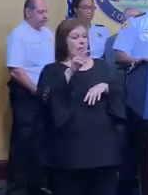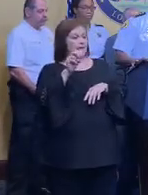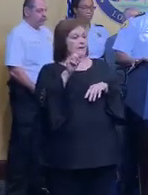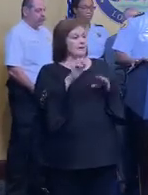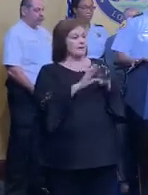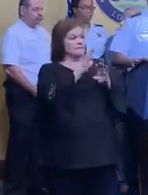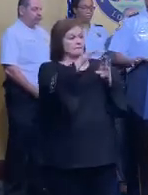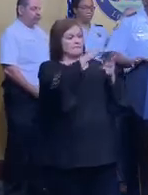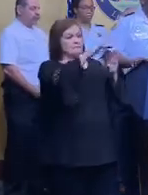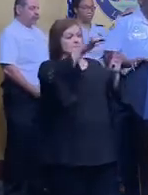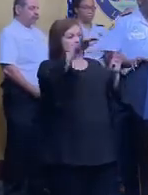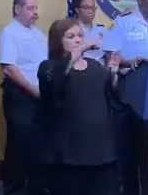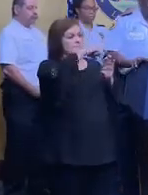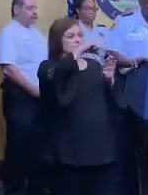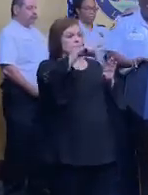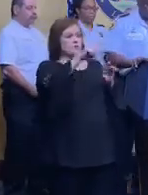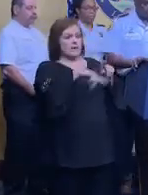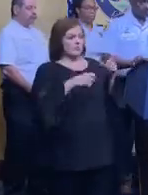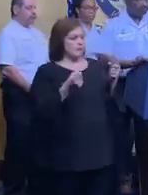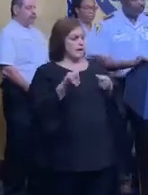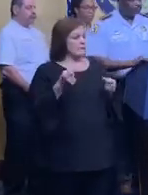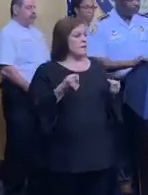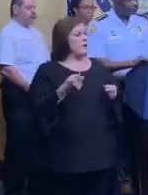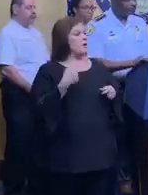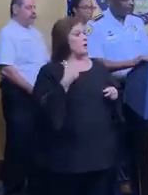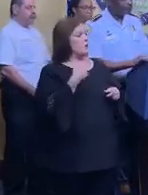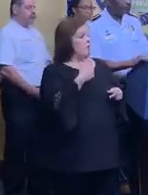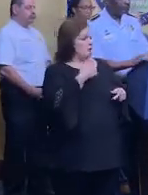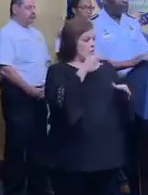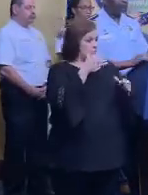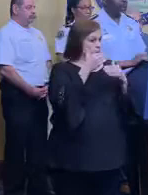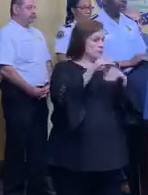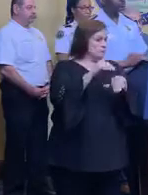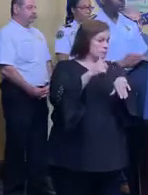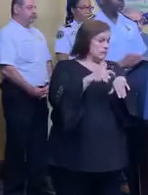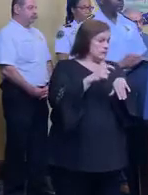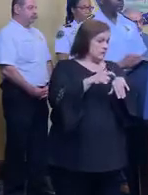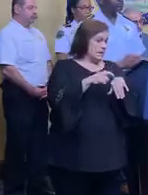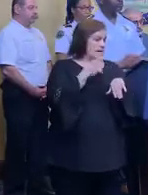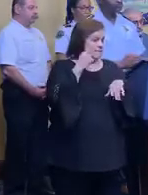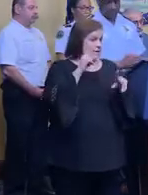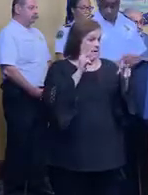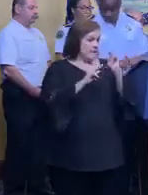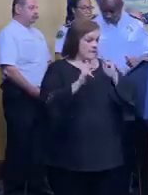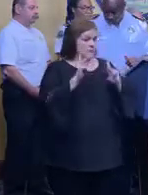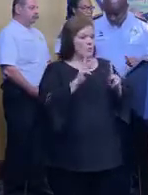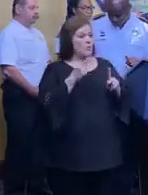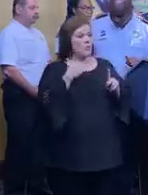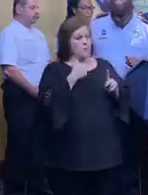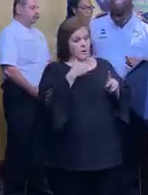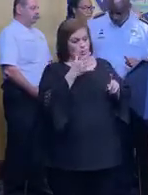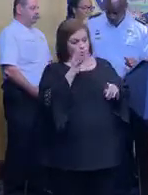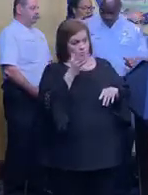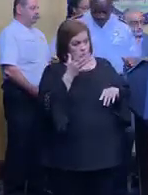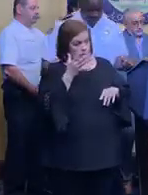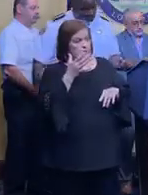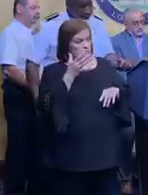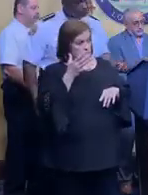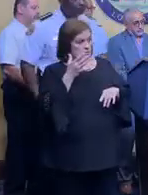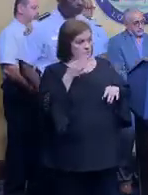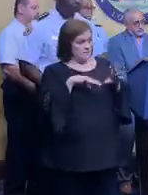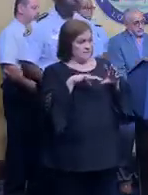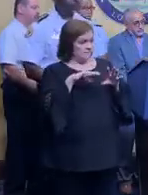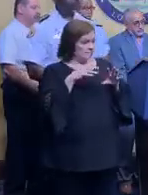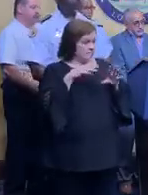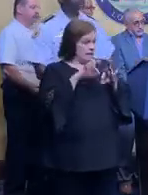Is there a possibility for a curfew? There is a possibility. We have discussed that. As we get more information, we will determine if we will move forward or